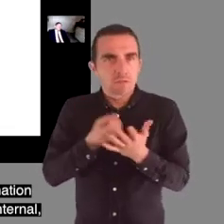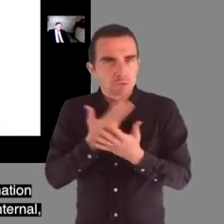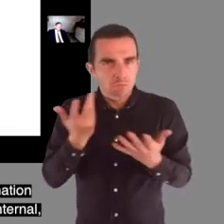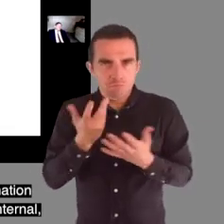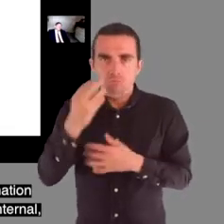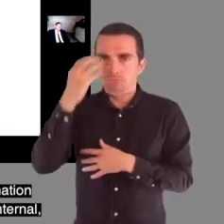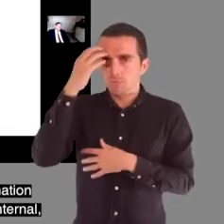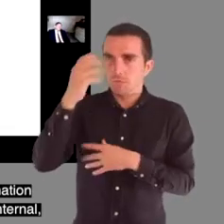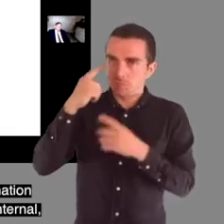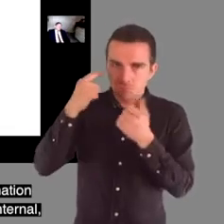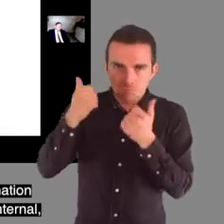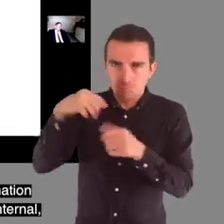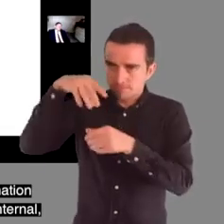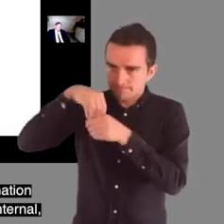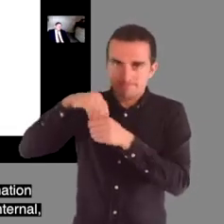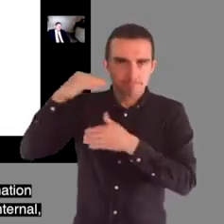that information, government